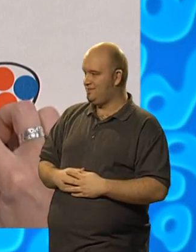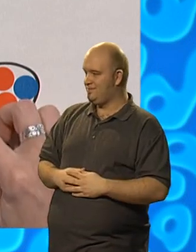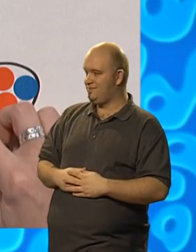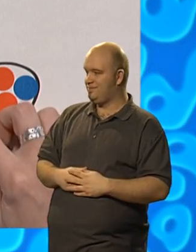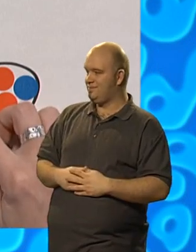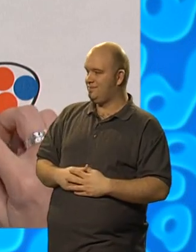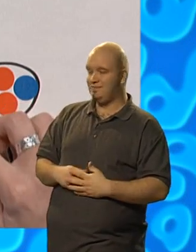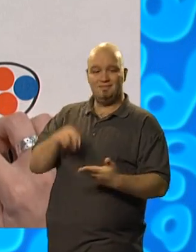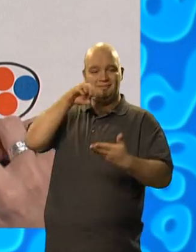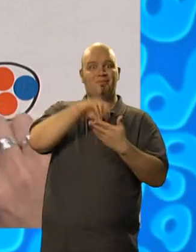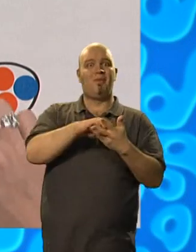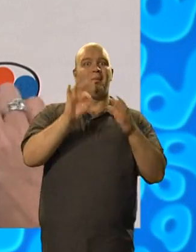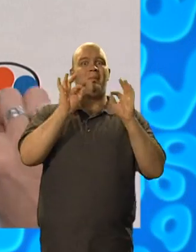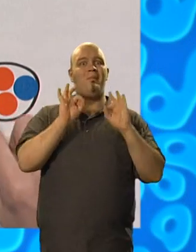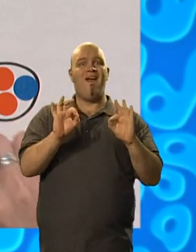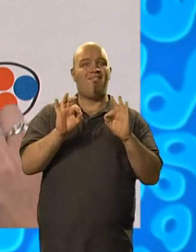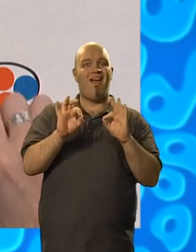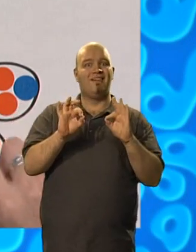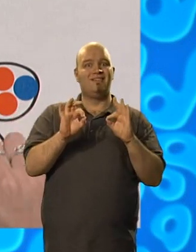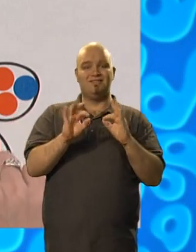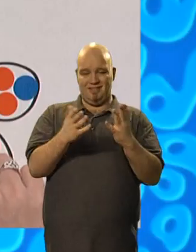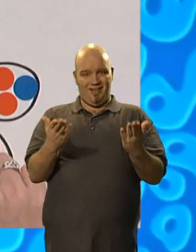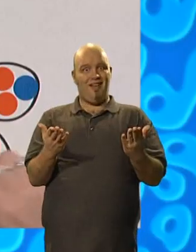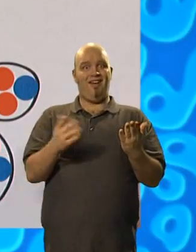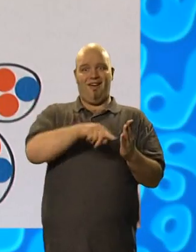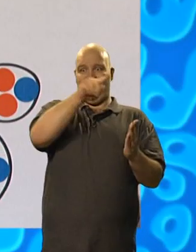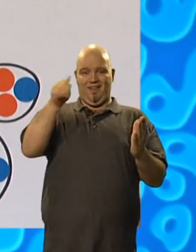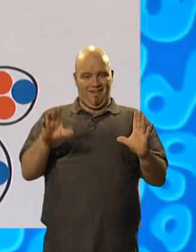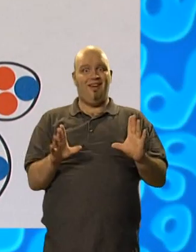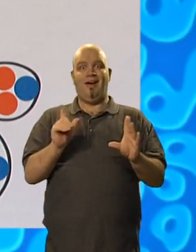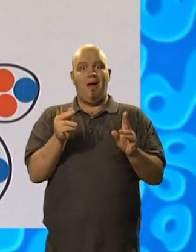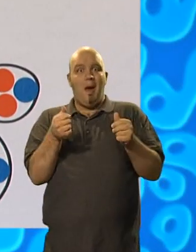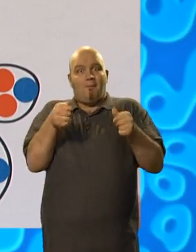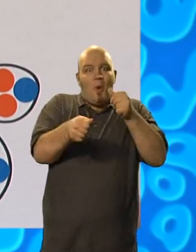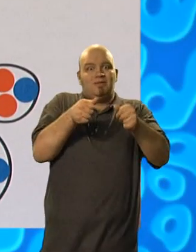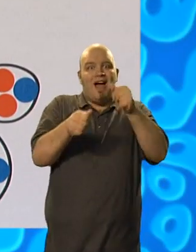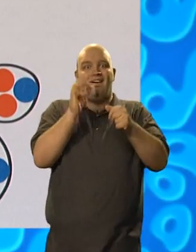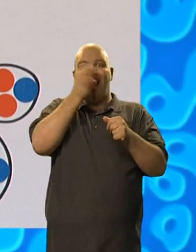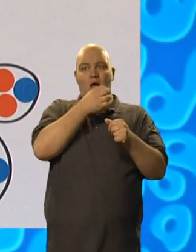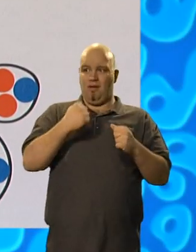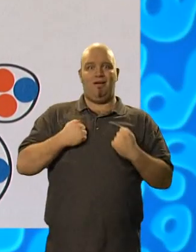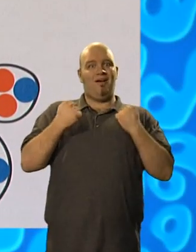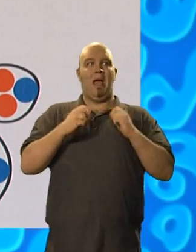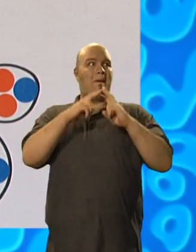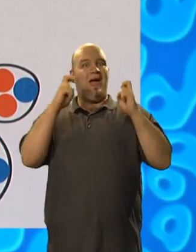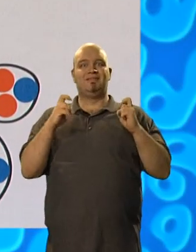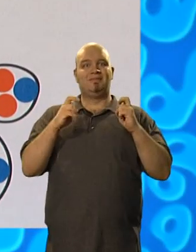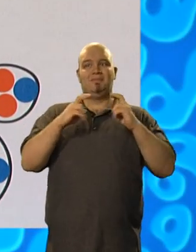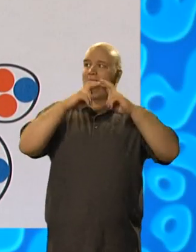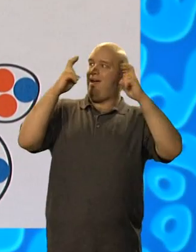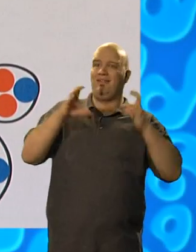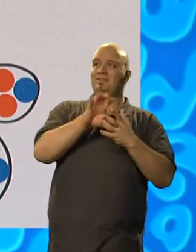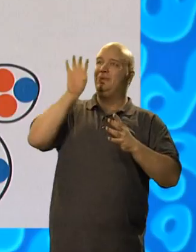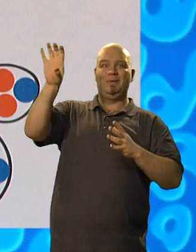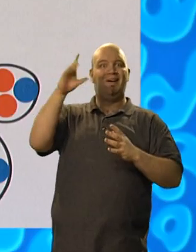the centre. That just fits brilliantly in there, doesn't it? And there we have it, a mosaic flower for my